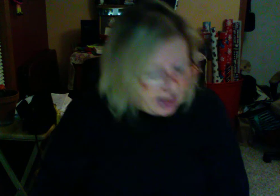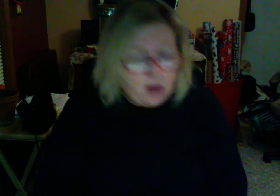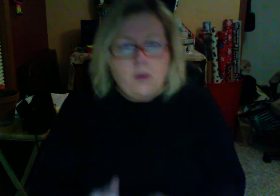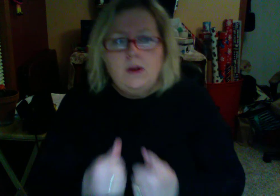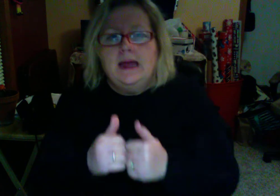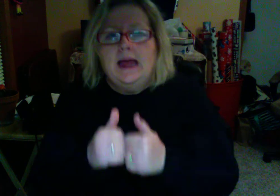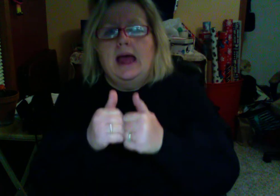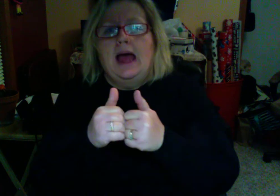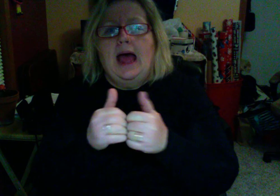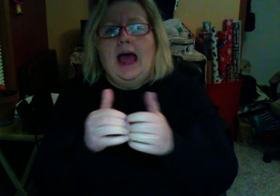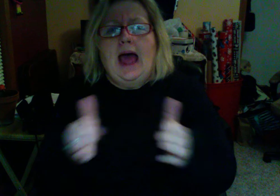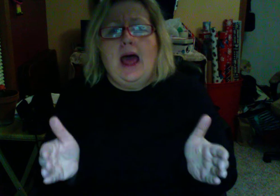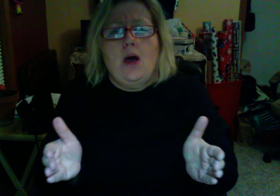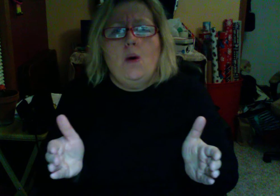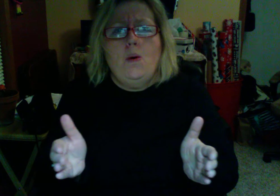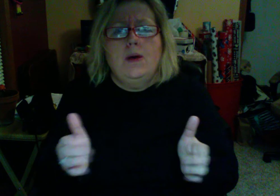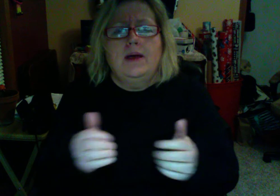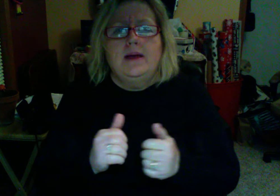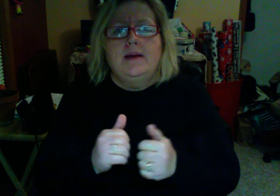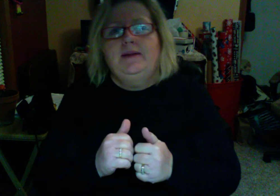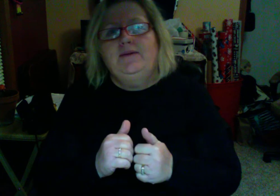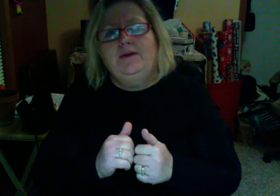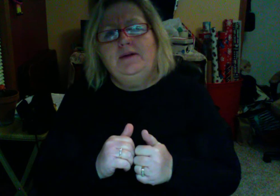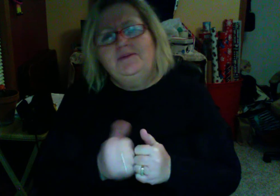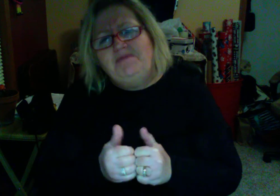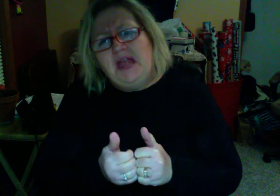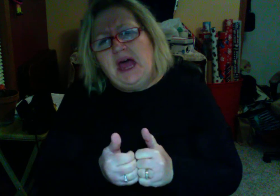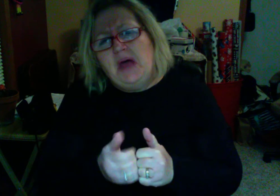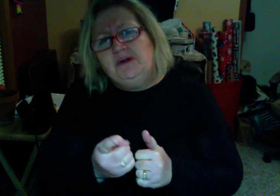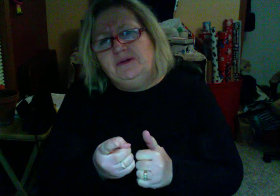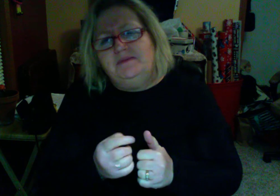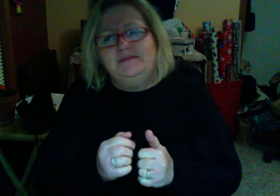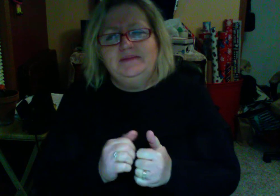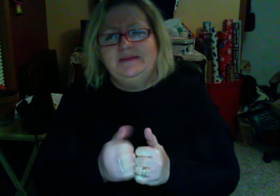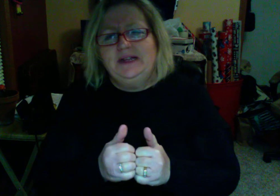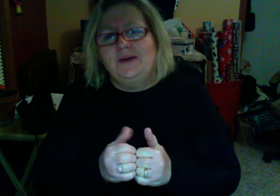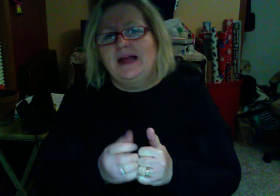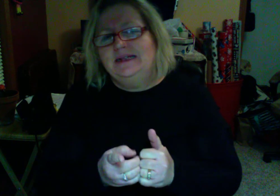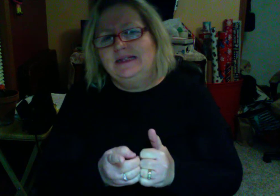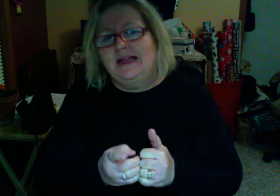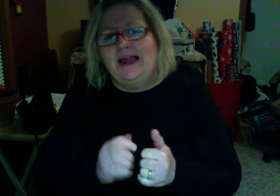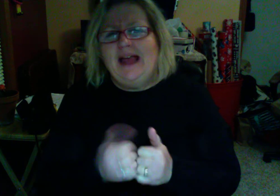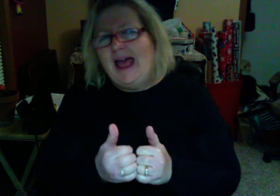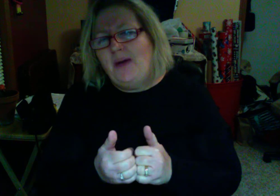How? How? But if we know, how are you? Kind of slang. How are you?